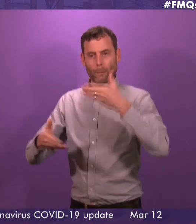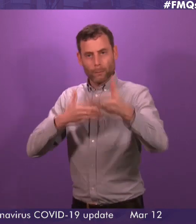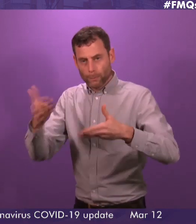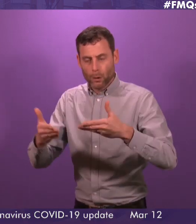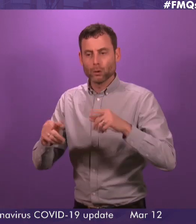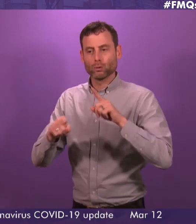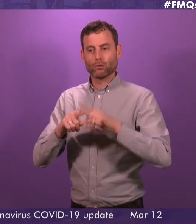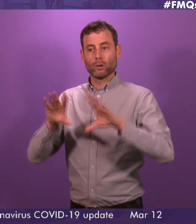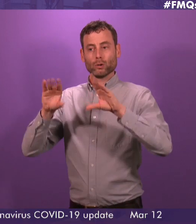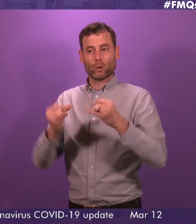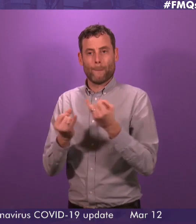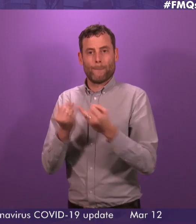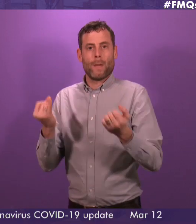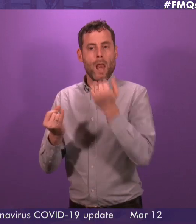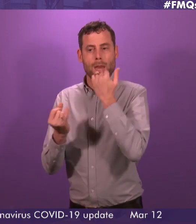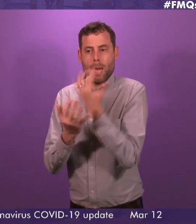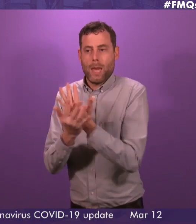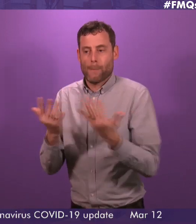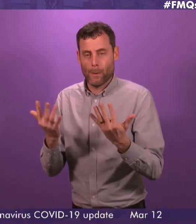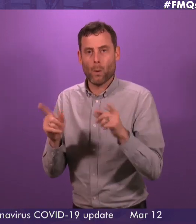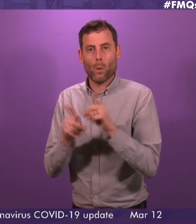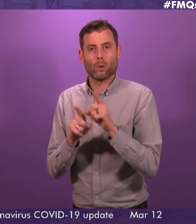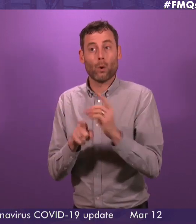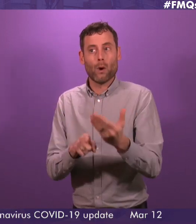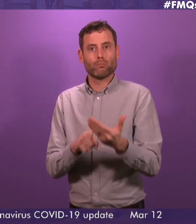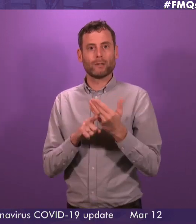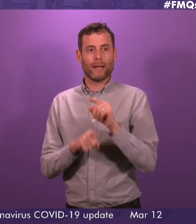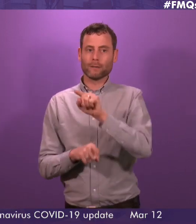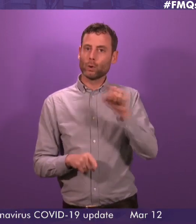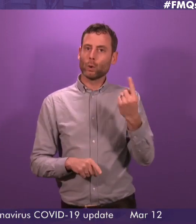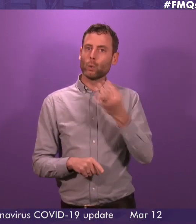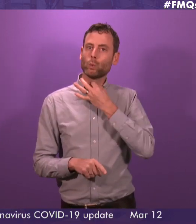the peak and protect those most vulnerable. Now, all of that is